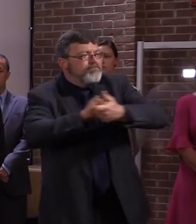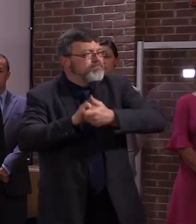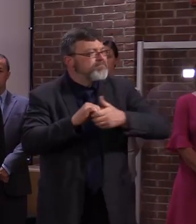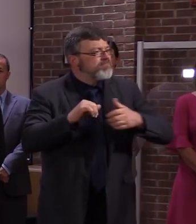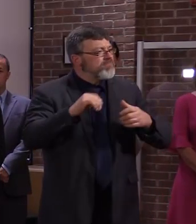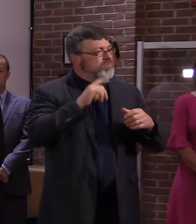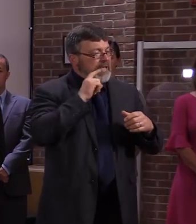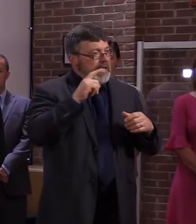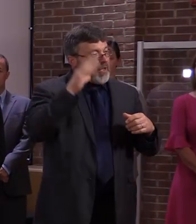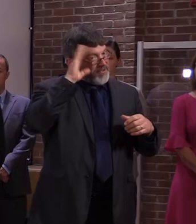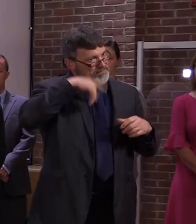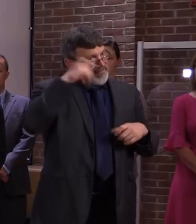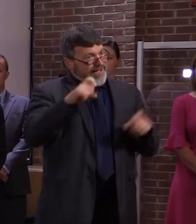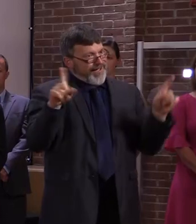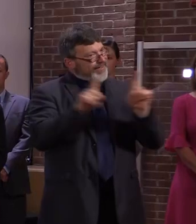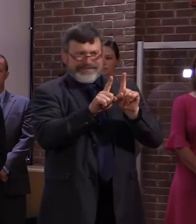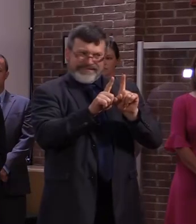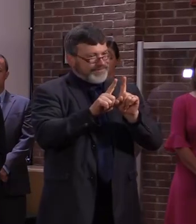separated.